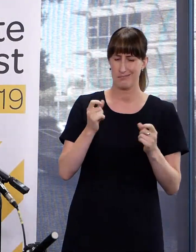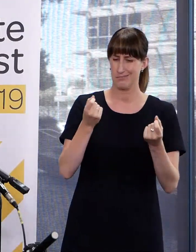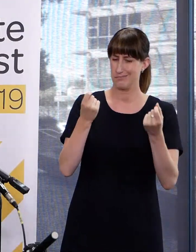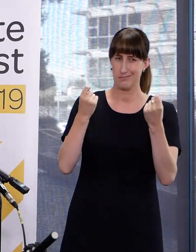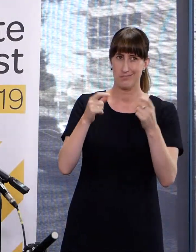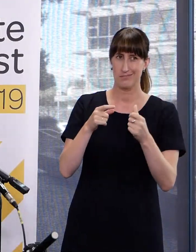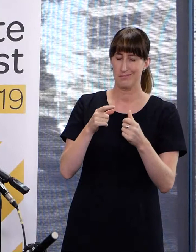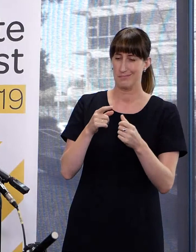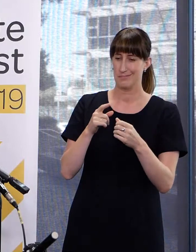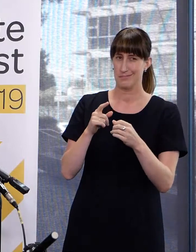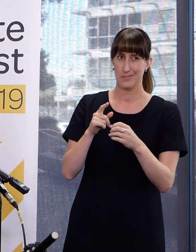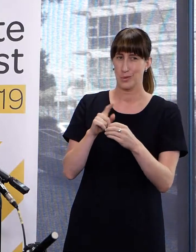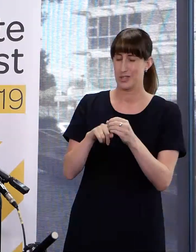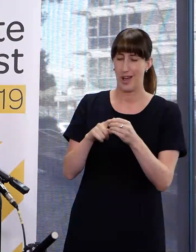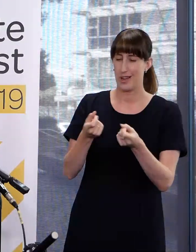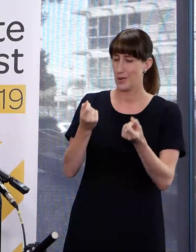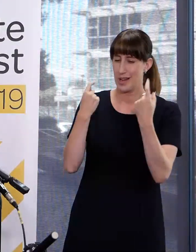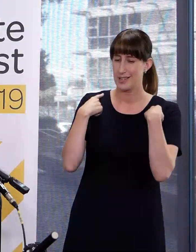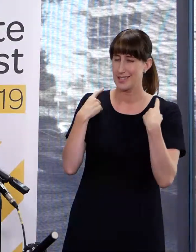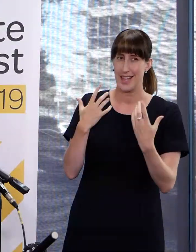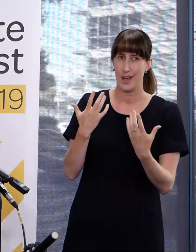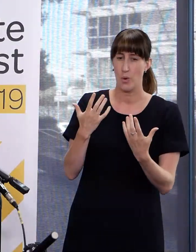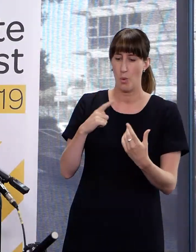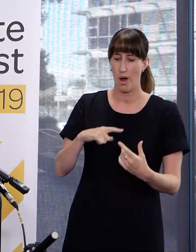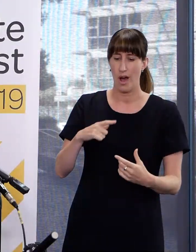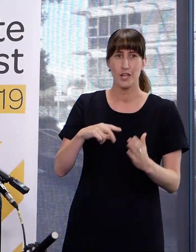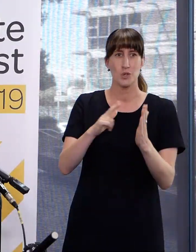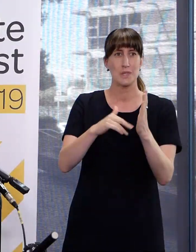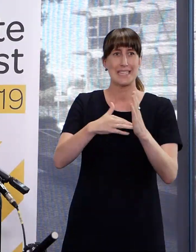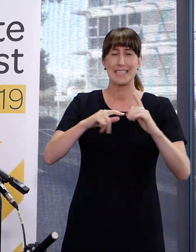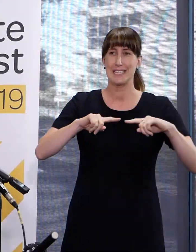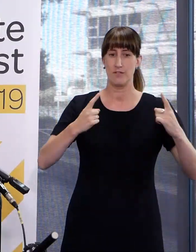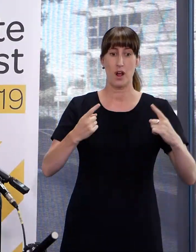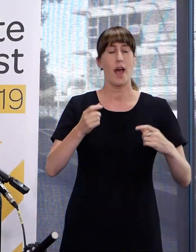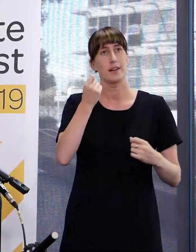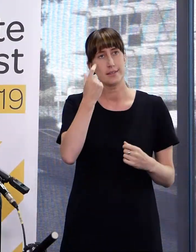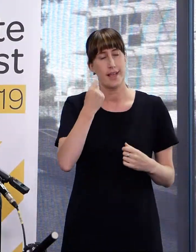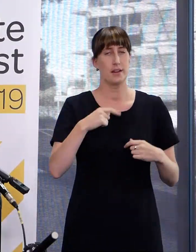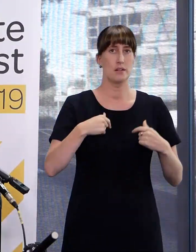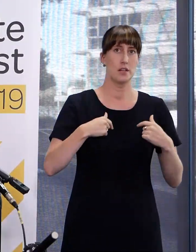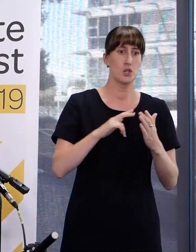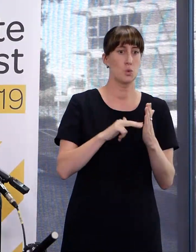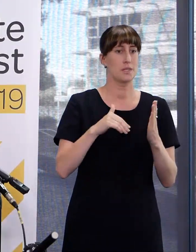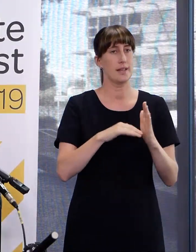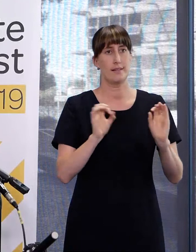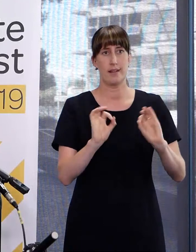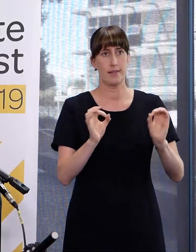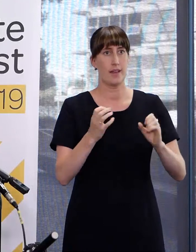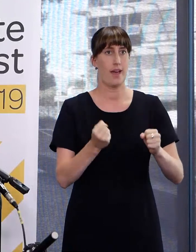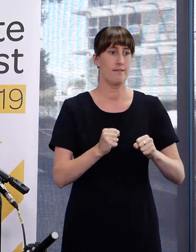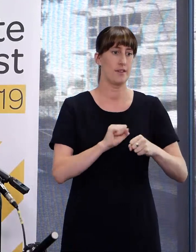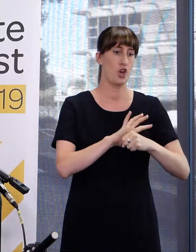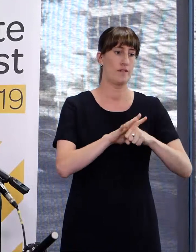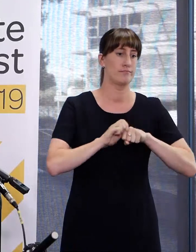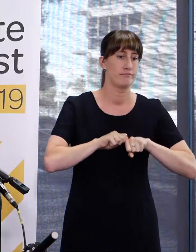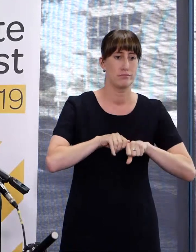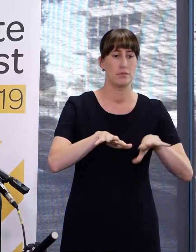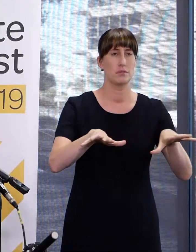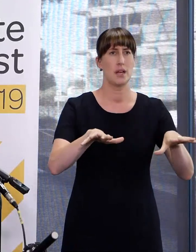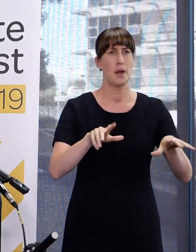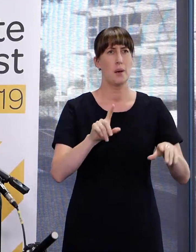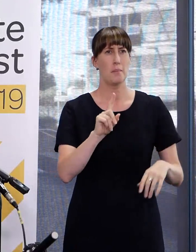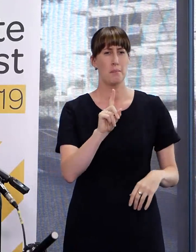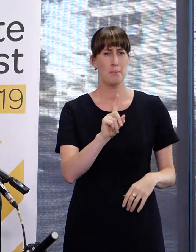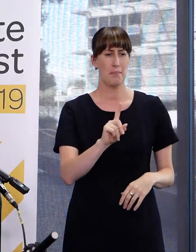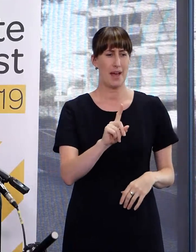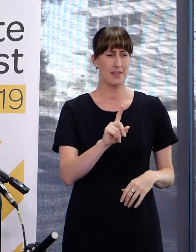I realise that there's no community transmission, but what makes it less or more effective for a New Zealander to have this than an American or a